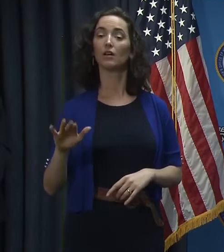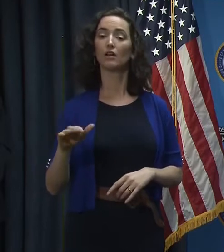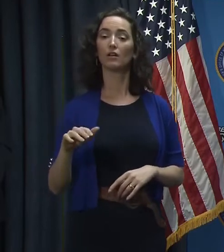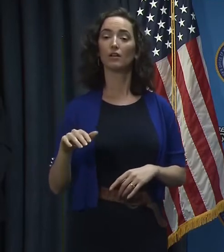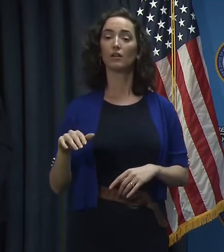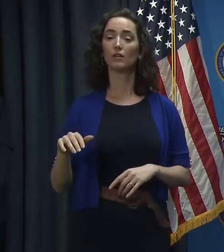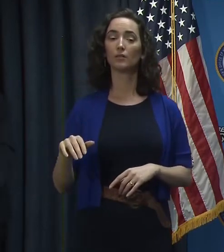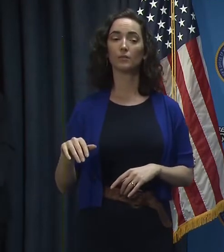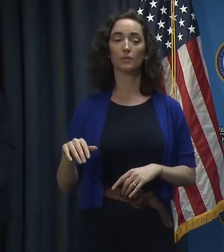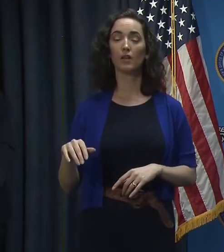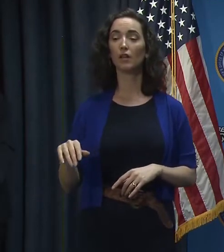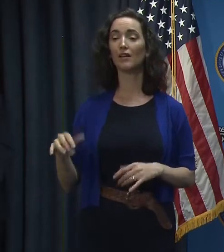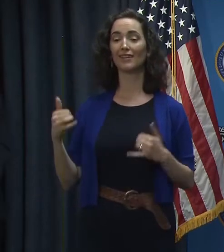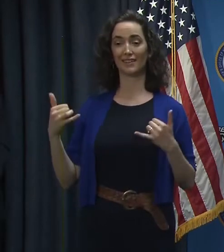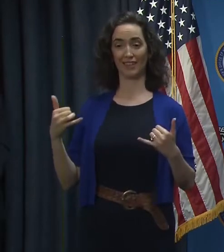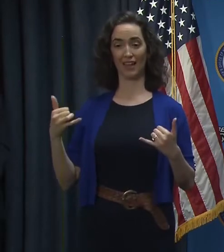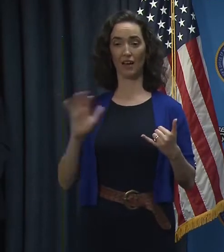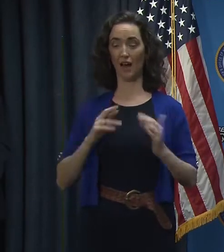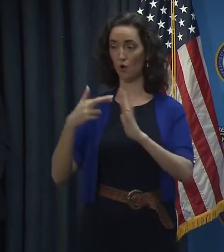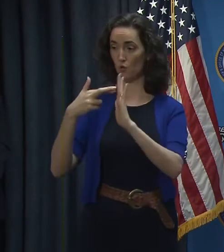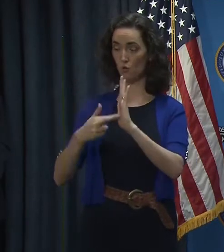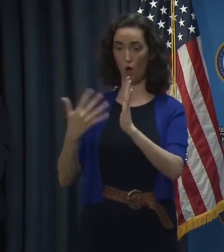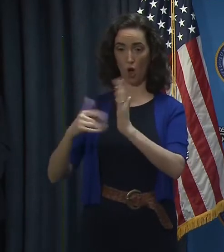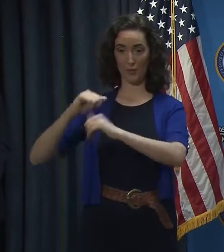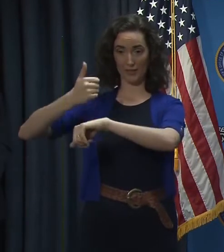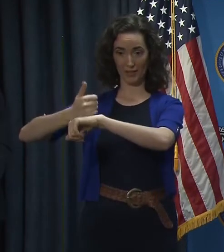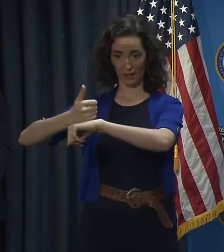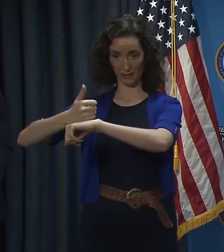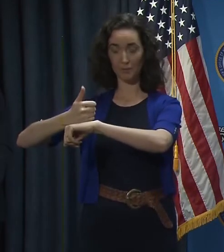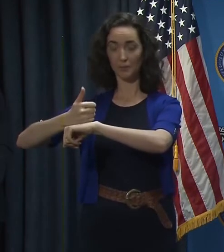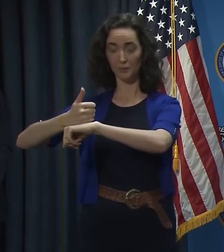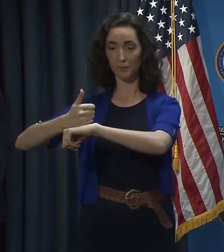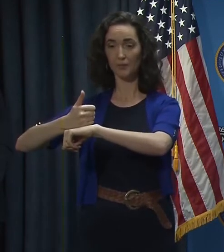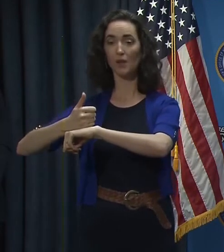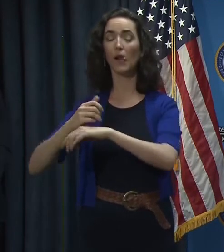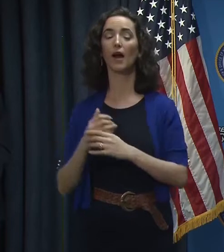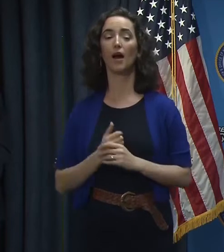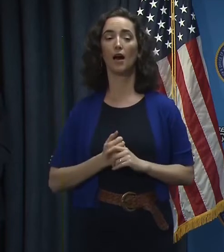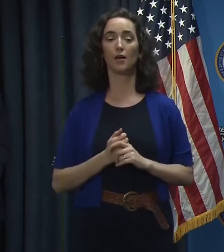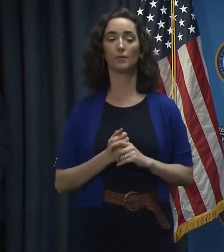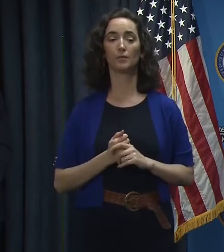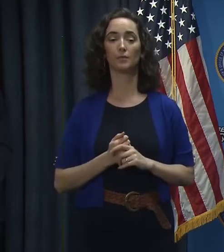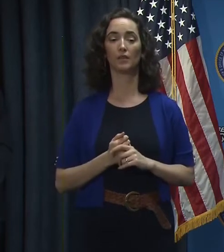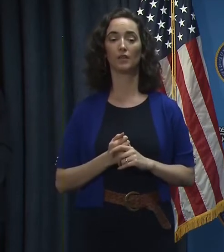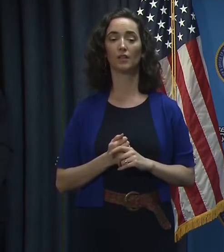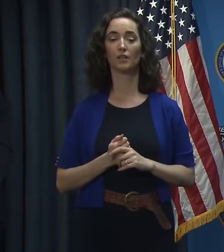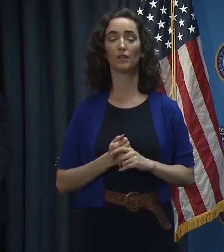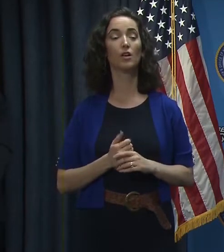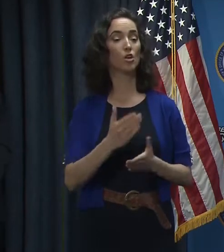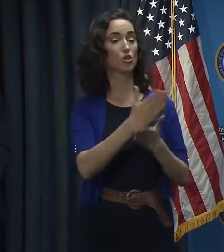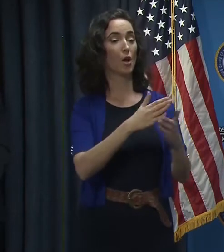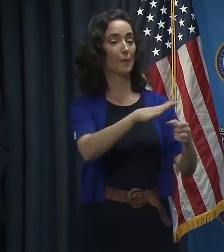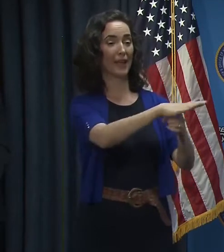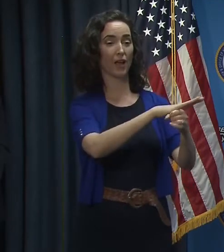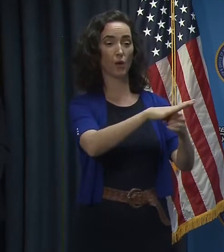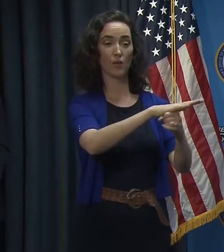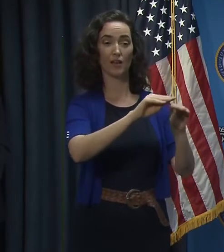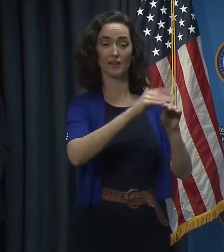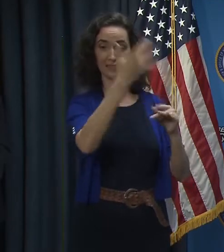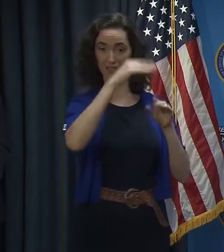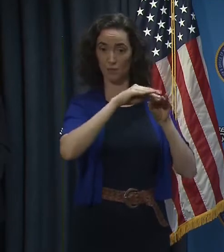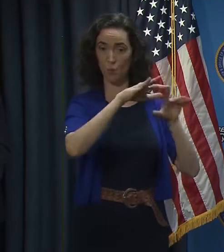at the restrictions that we currently have in place, there are places that actually have a lot less COVID-19, a lot less